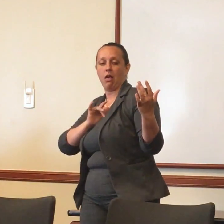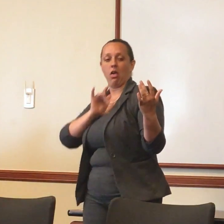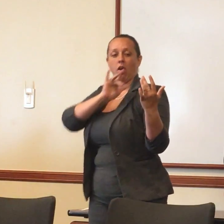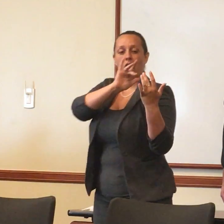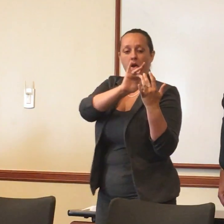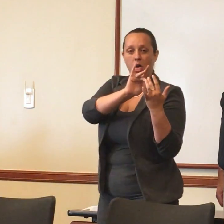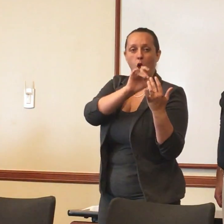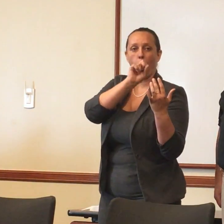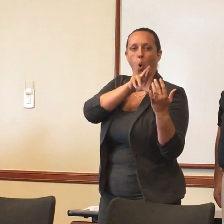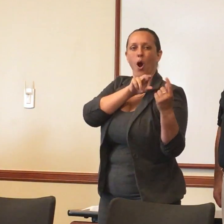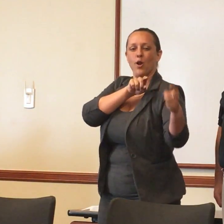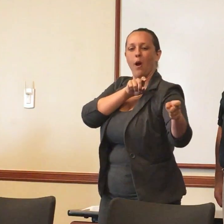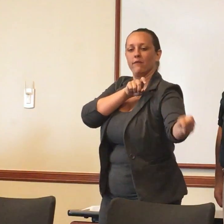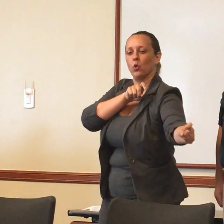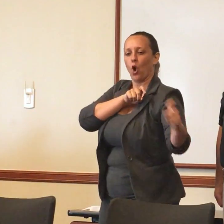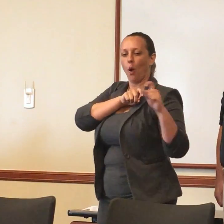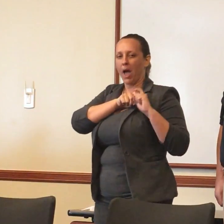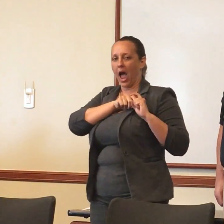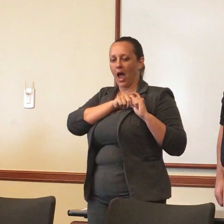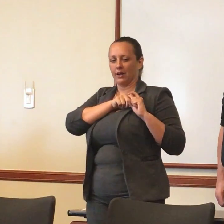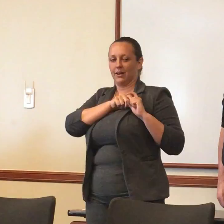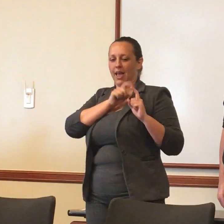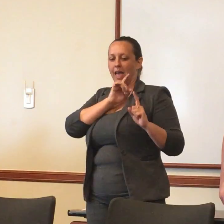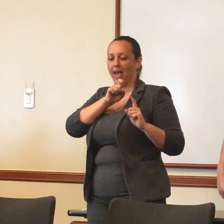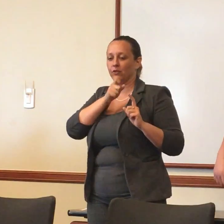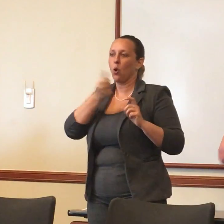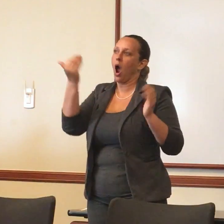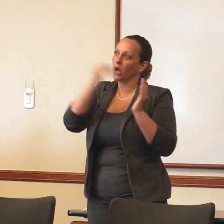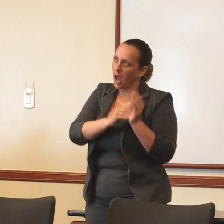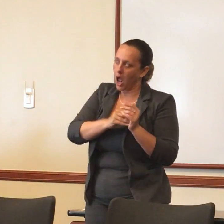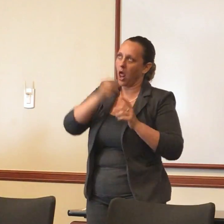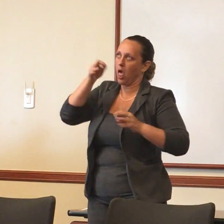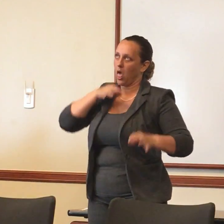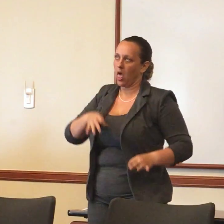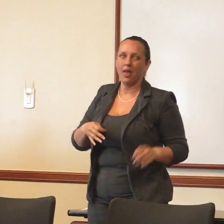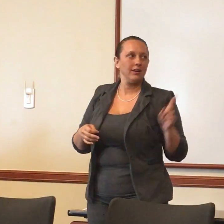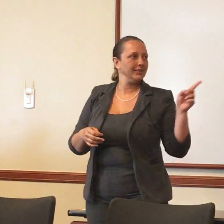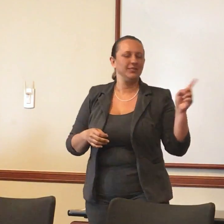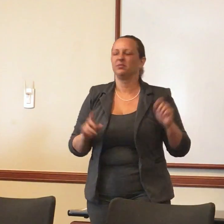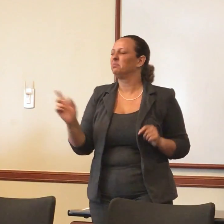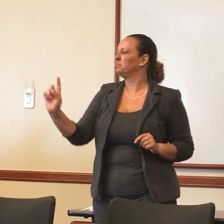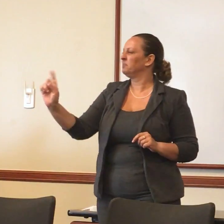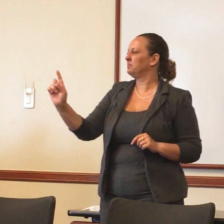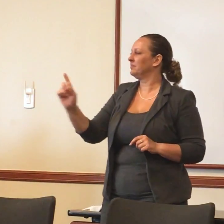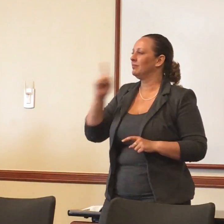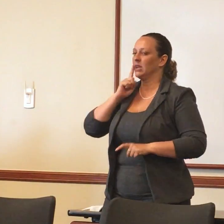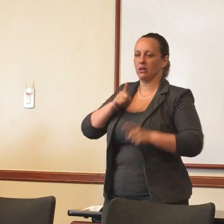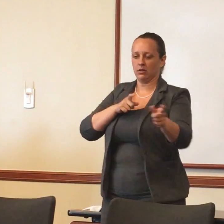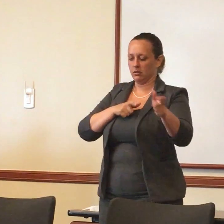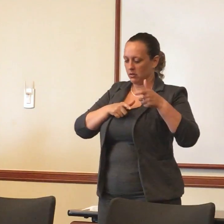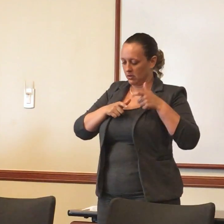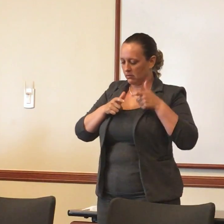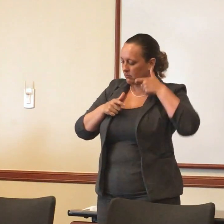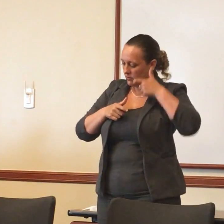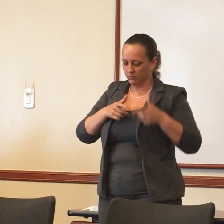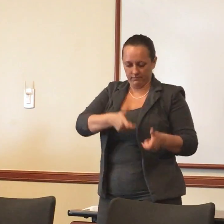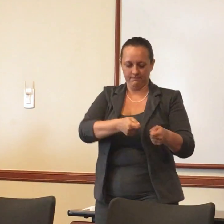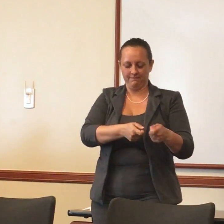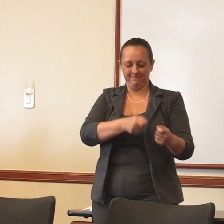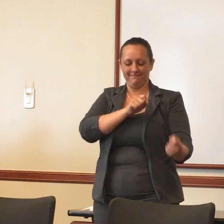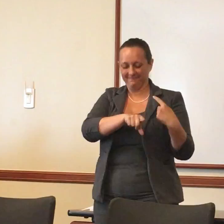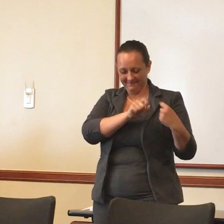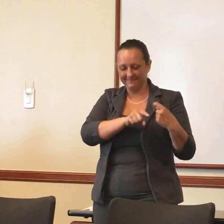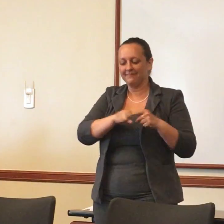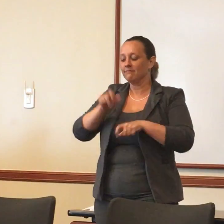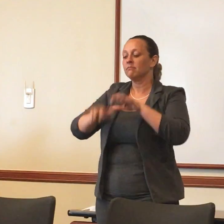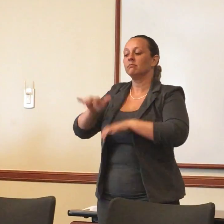again and re-explain the situation? No, once they have the information, they'll be entering it directly into their computer system for the